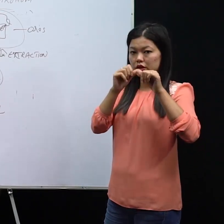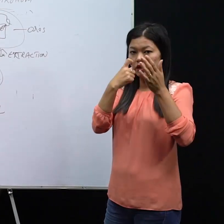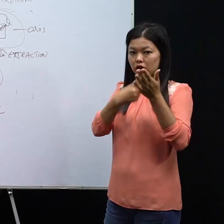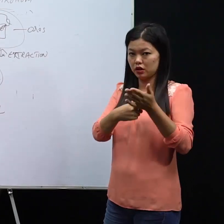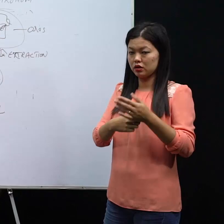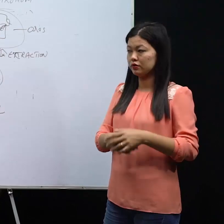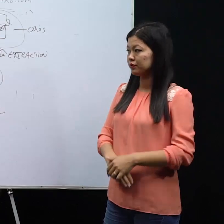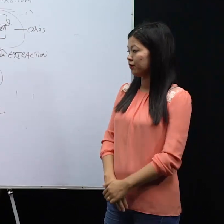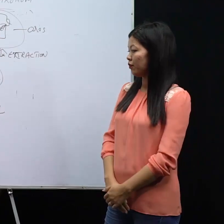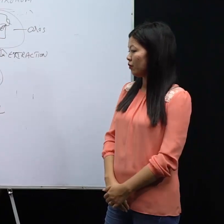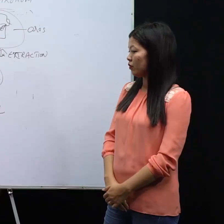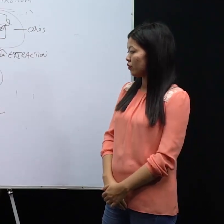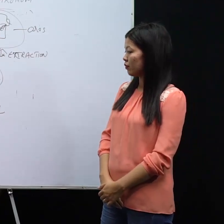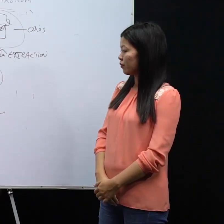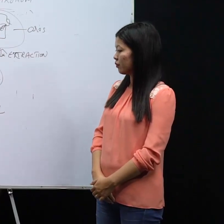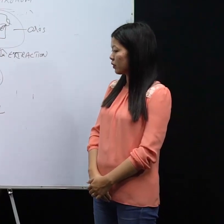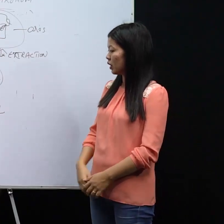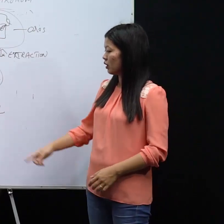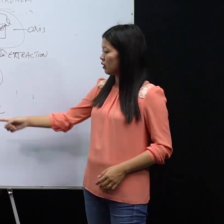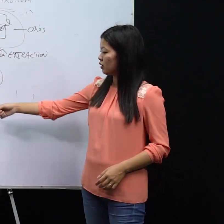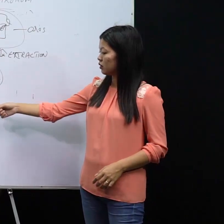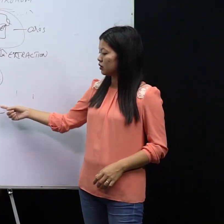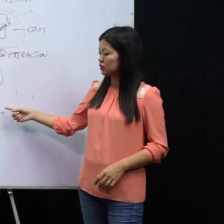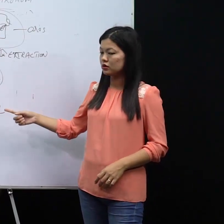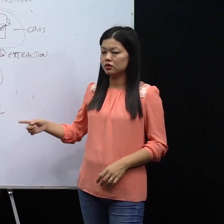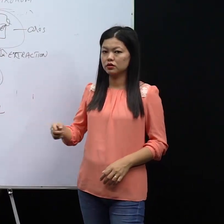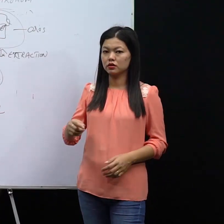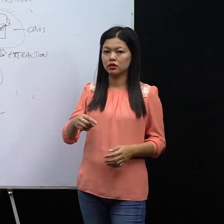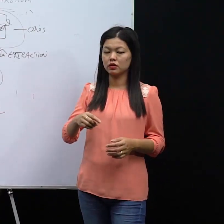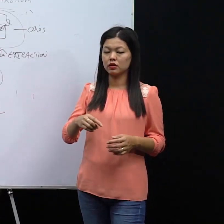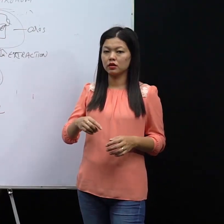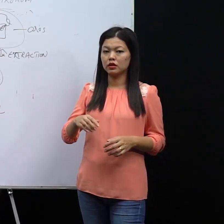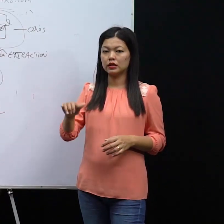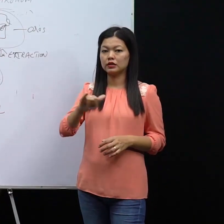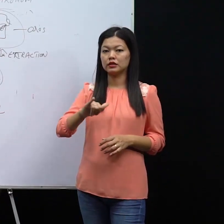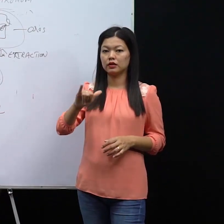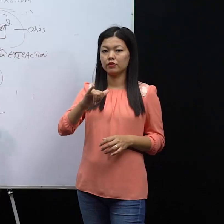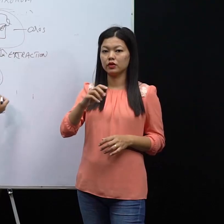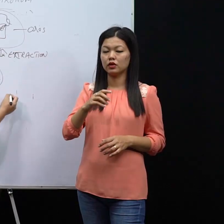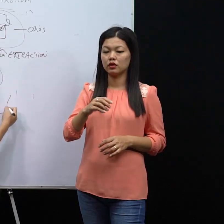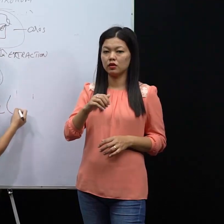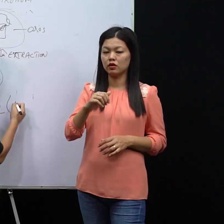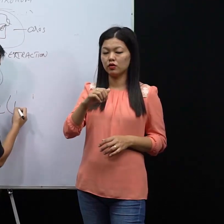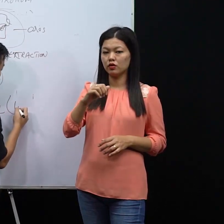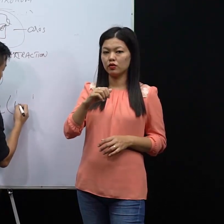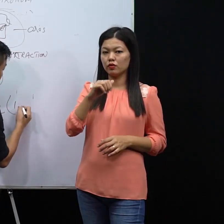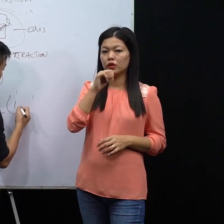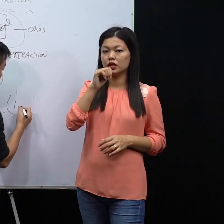Now don't get confused, this coal tar will be a liquid, okay? Coke was solid, right? But this coal tar will be